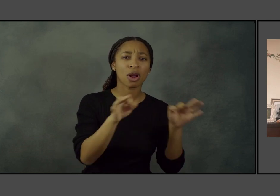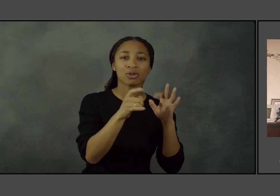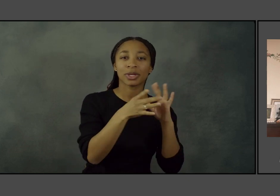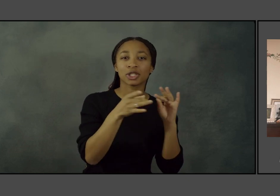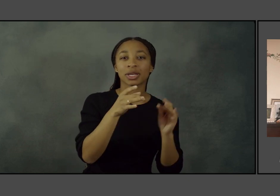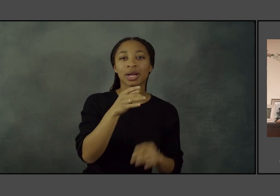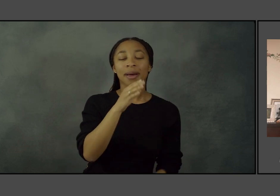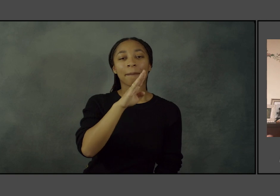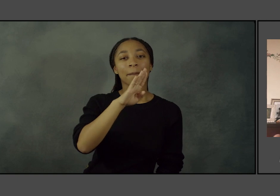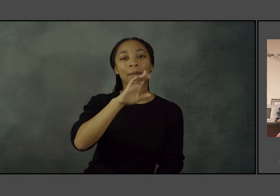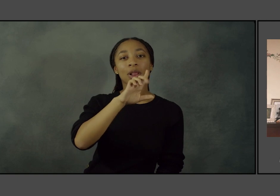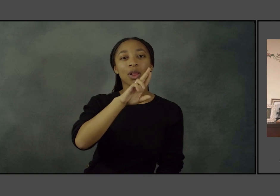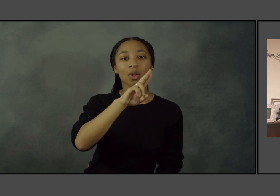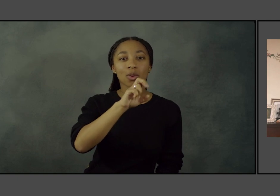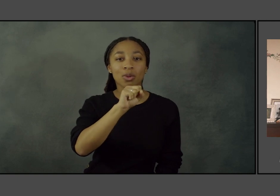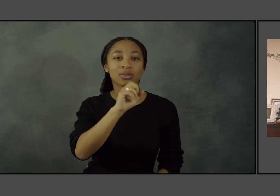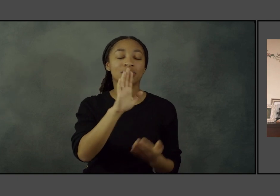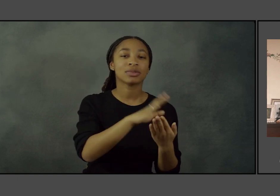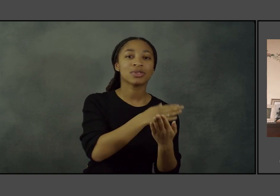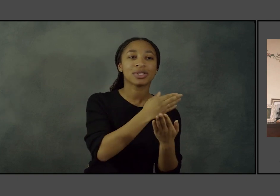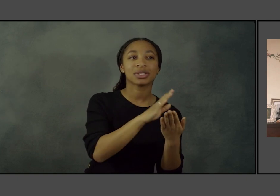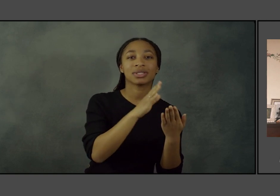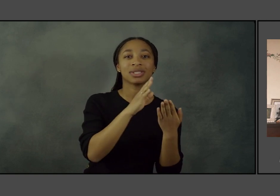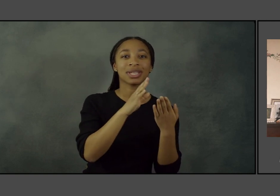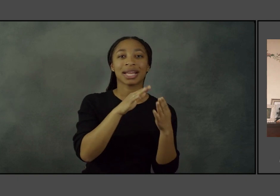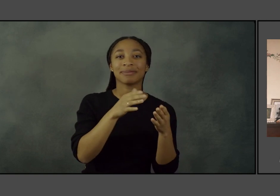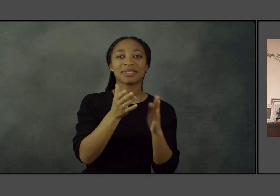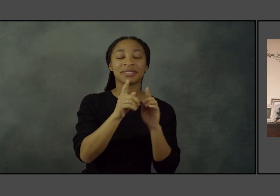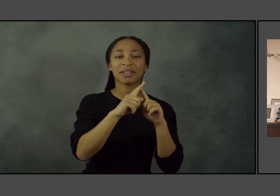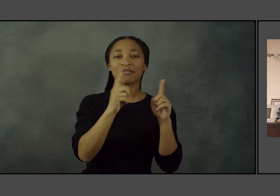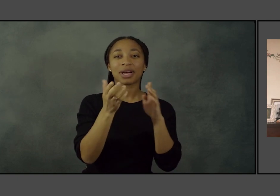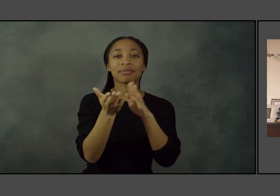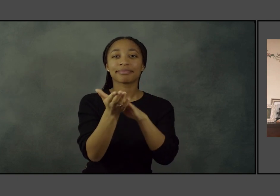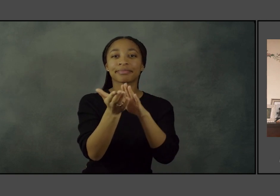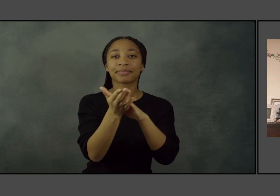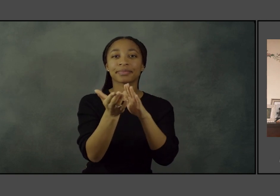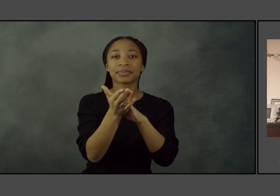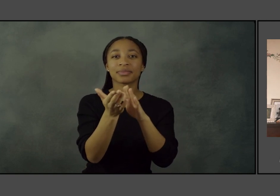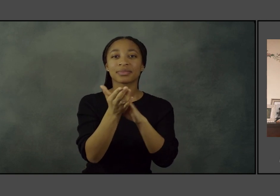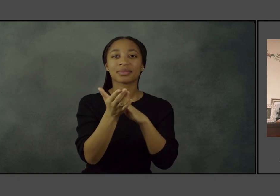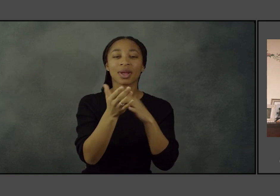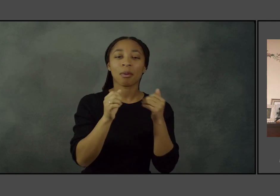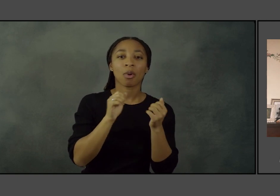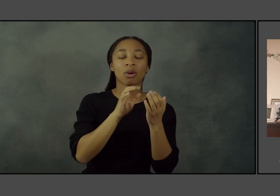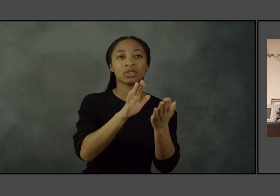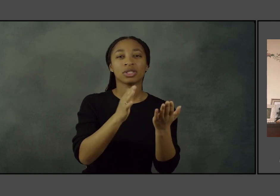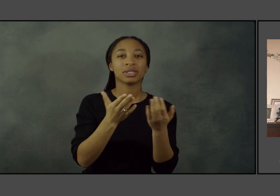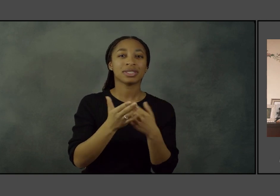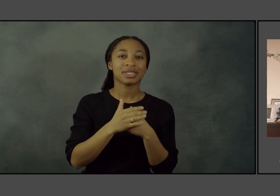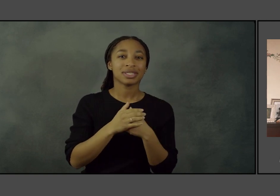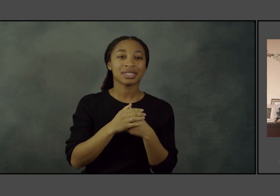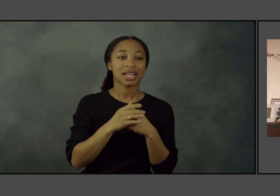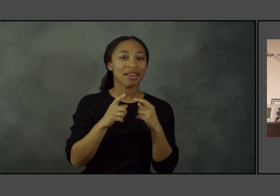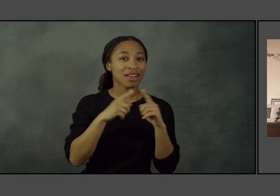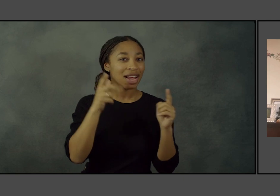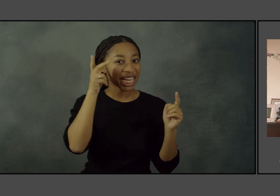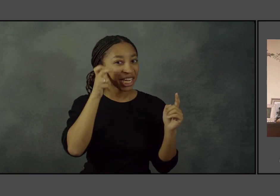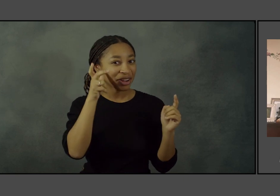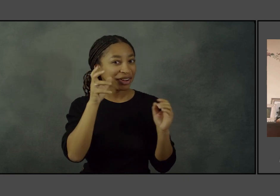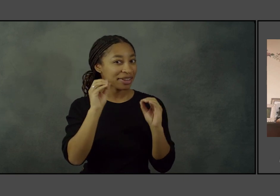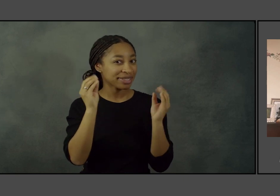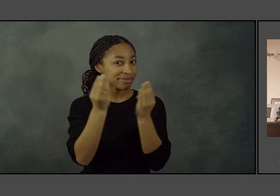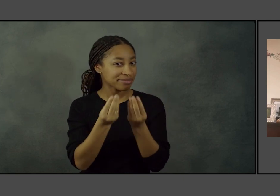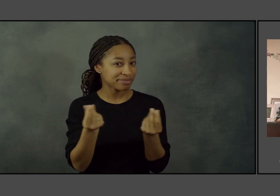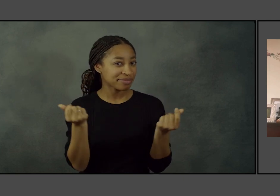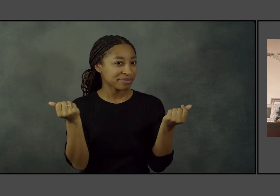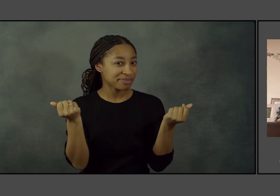and certain rhythmic approaches, when we don't hear them anymore. And so I start to